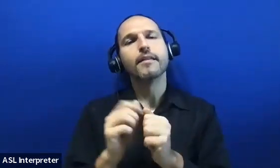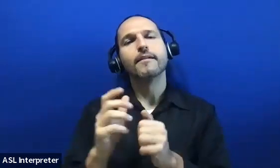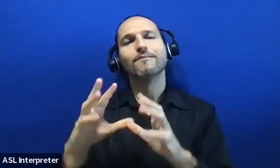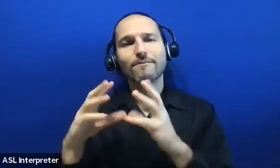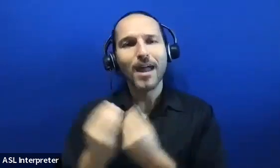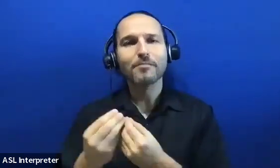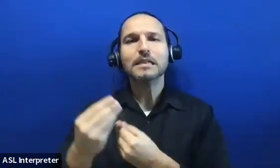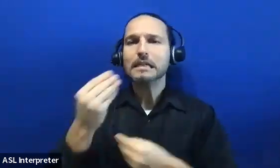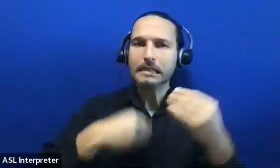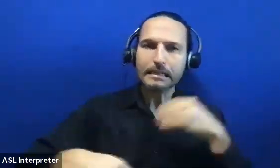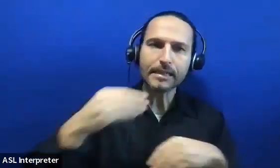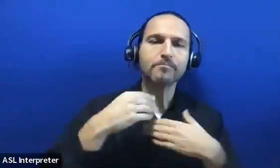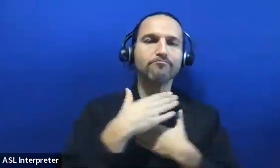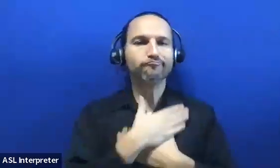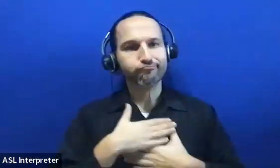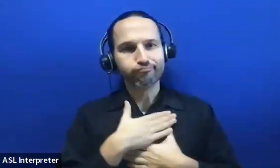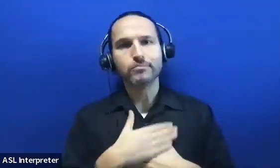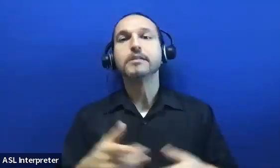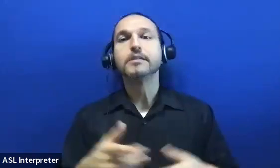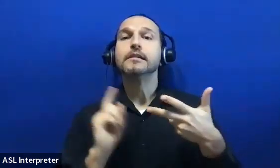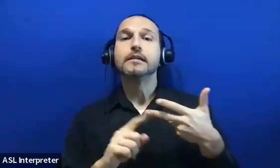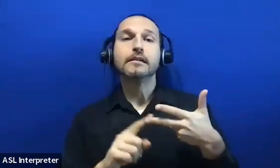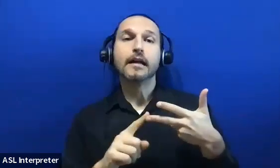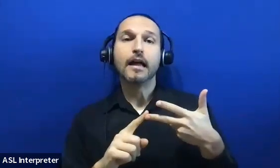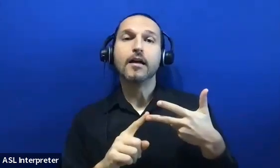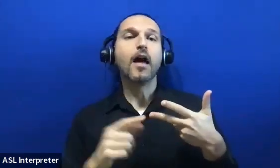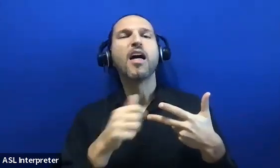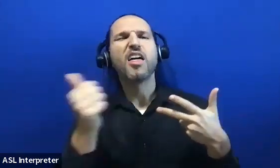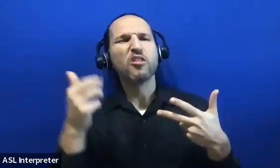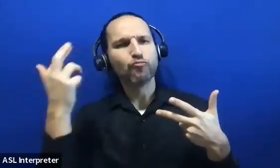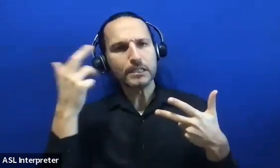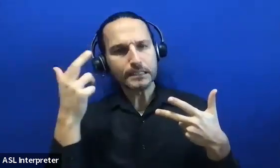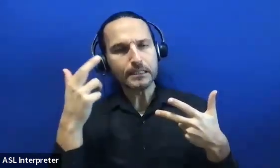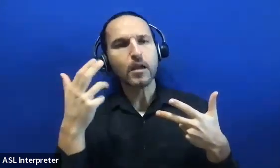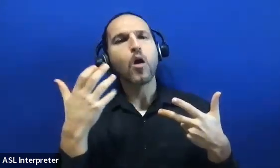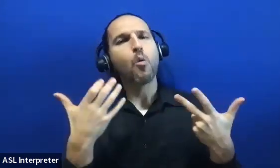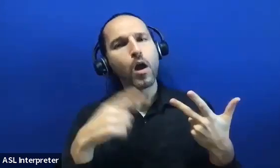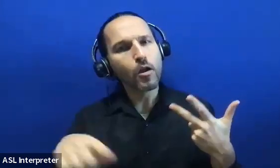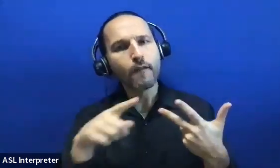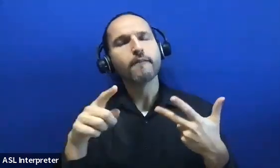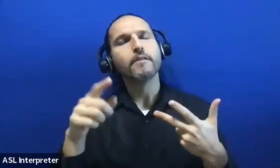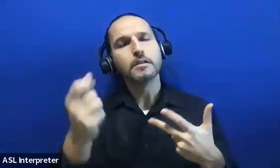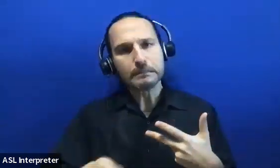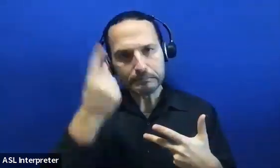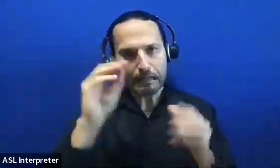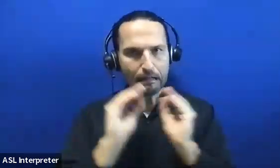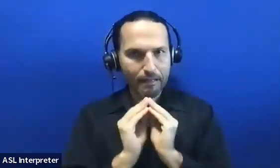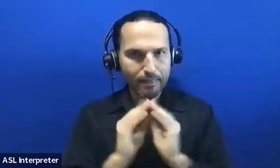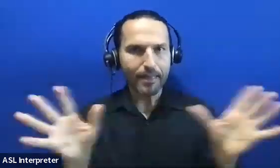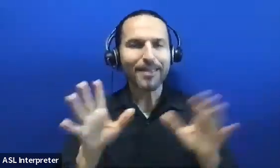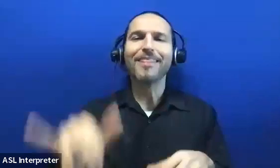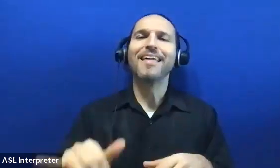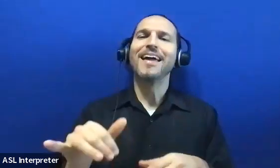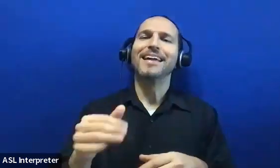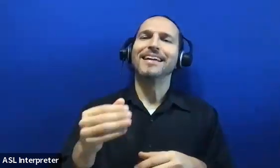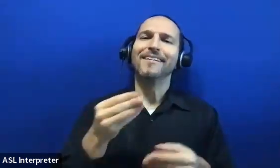food. Reason number 3, I want you all to have a better understanding about what feeding